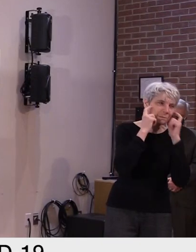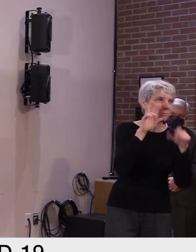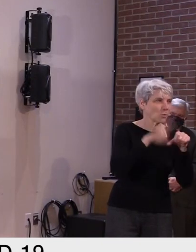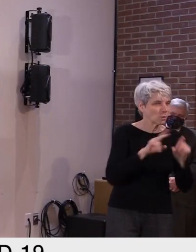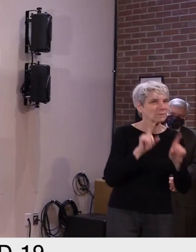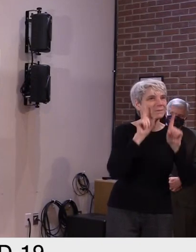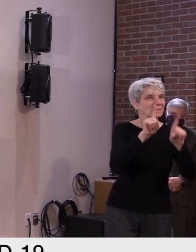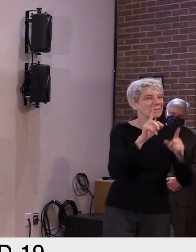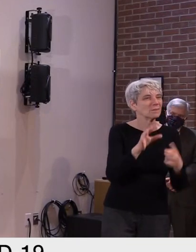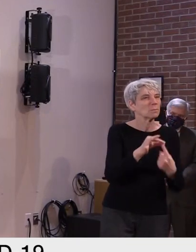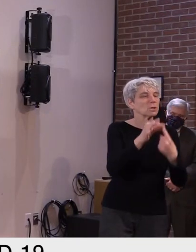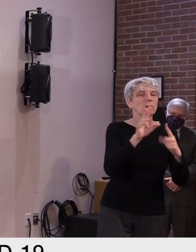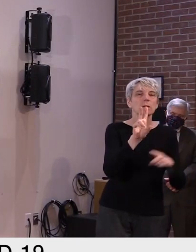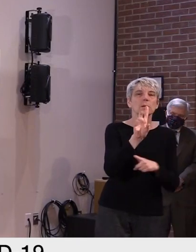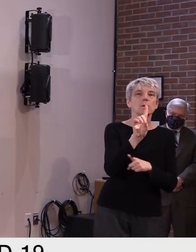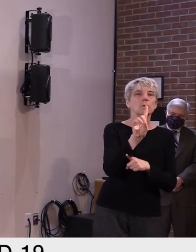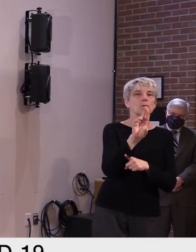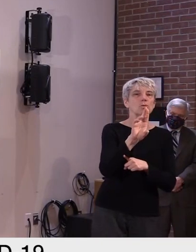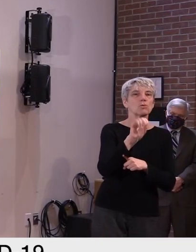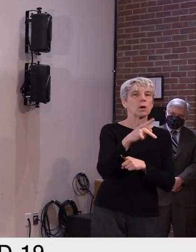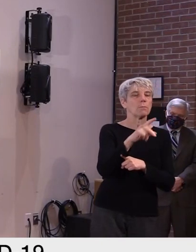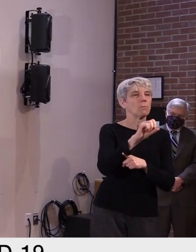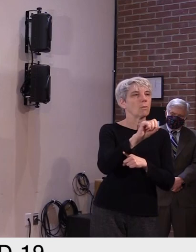the locations at